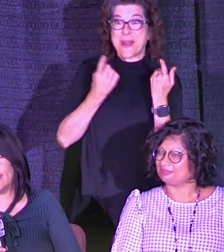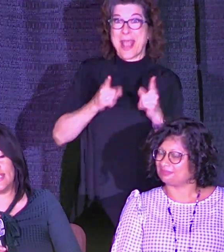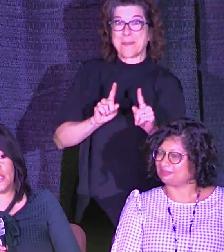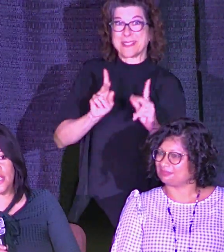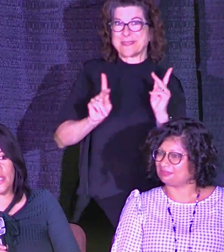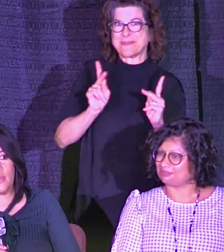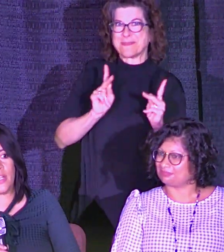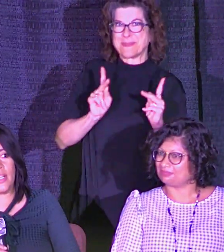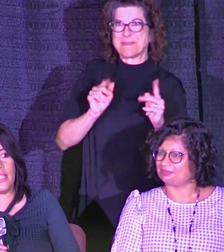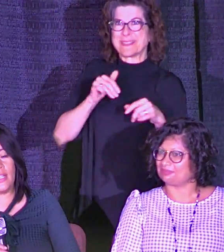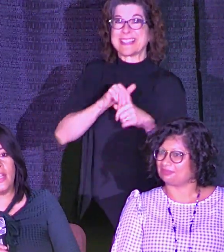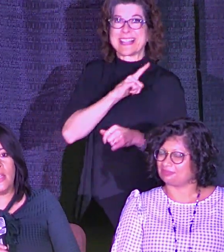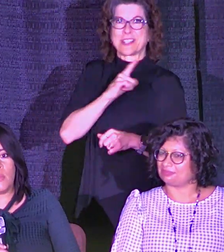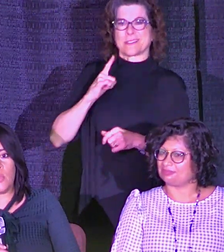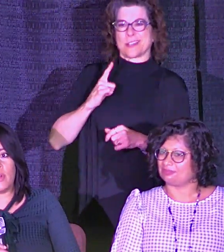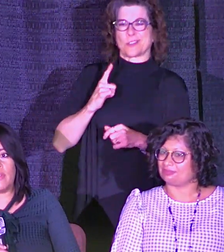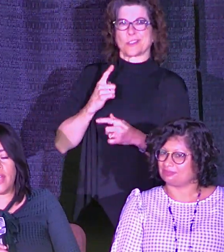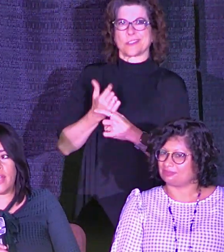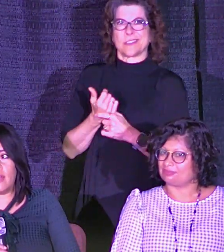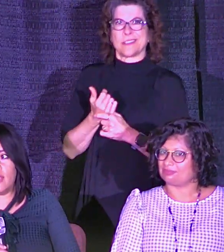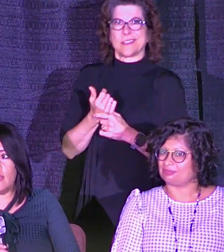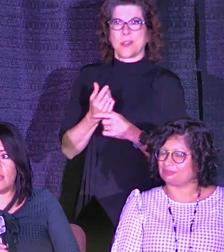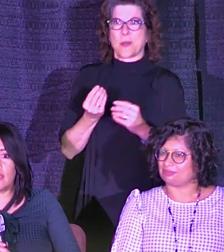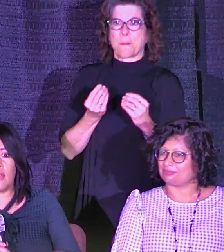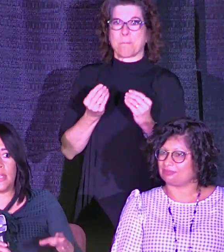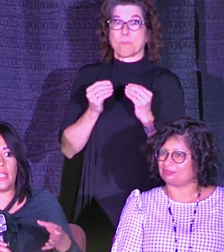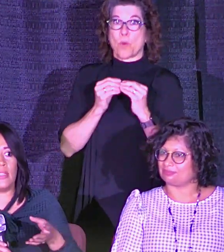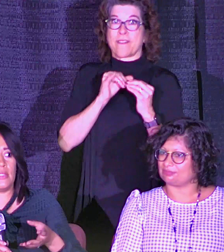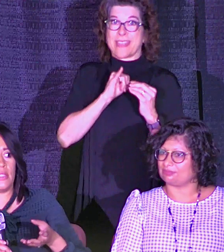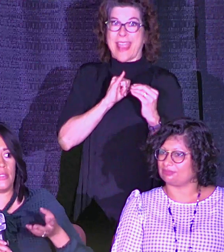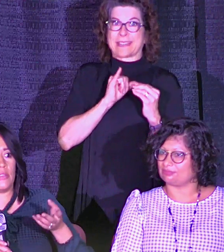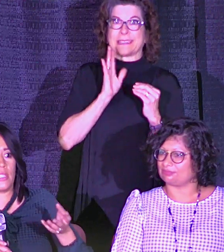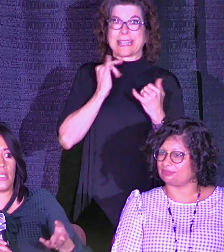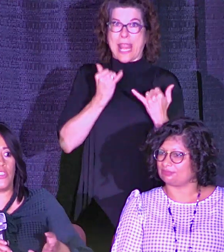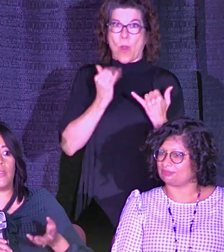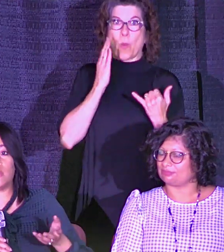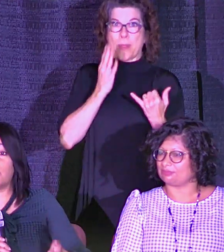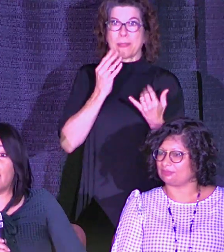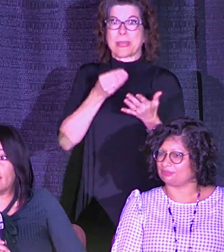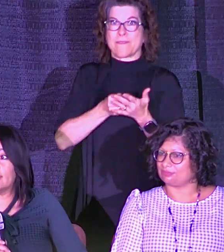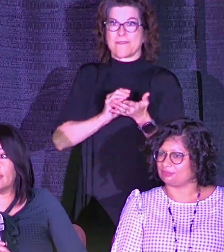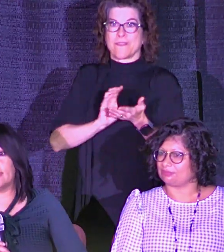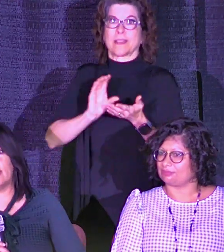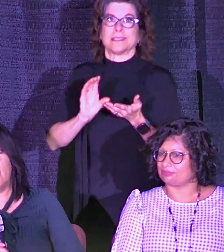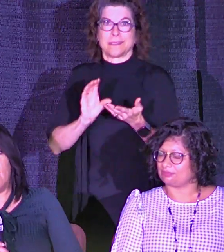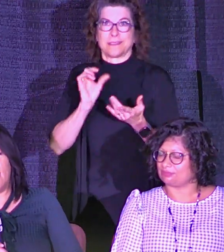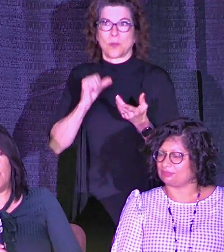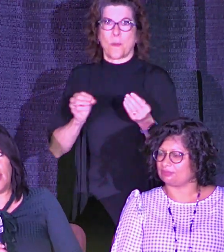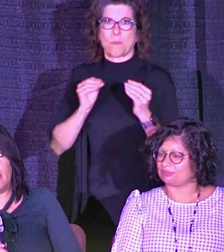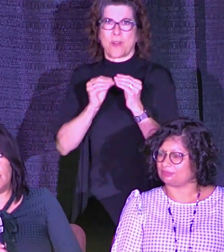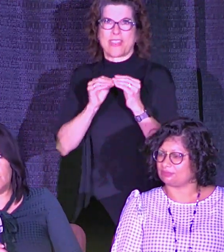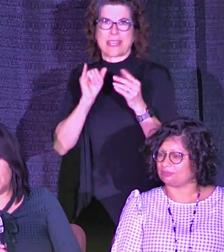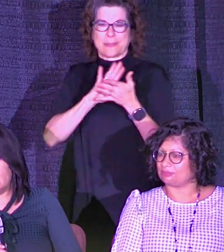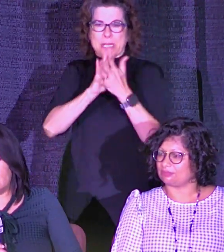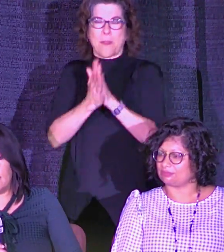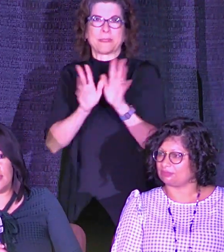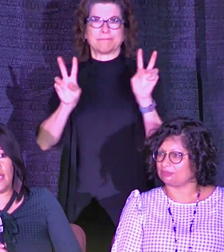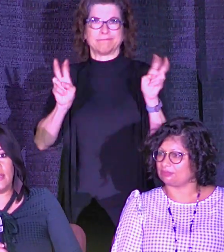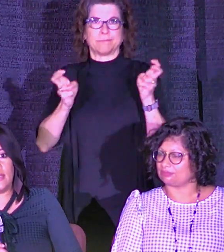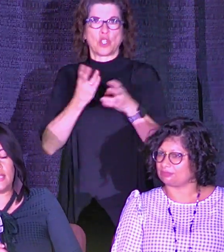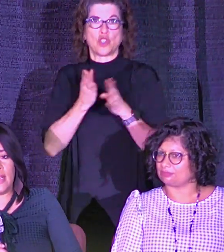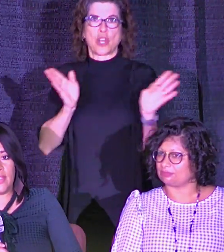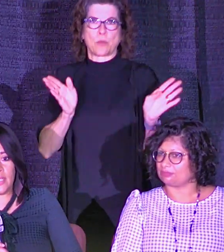this last session, where I think more of that is coming into just general practice. And that is because